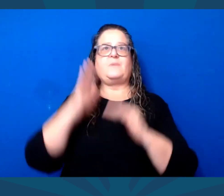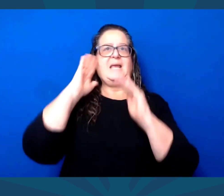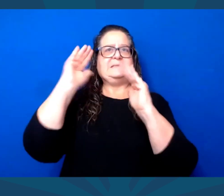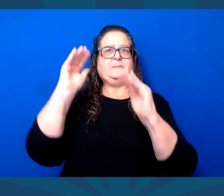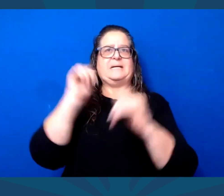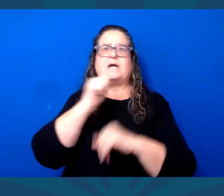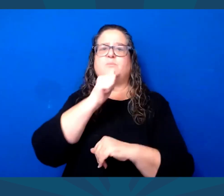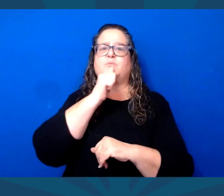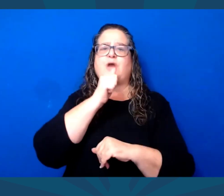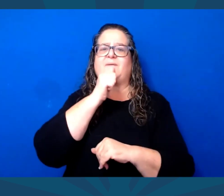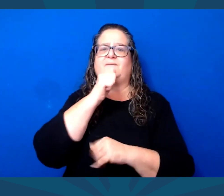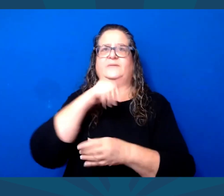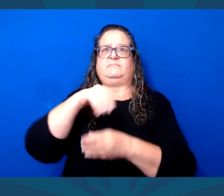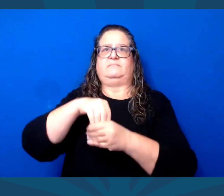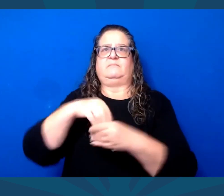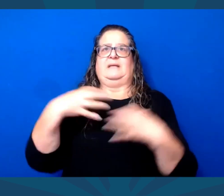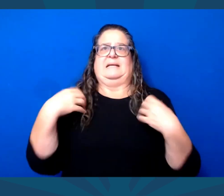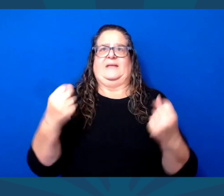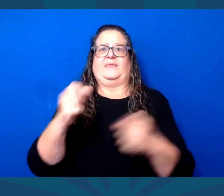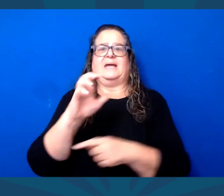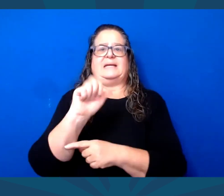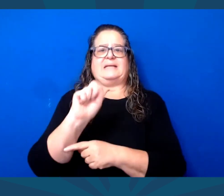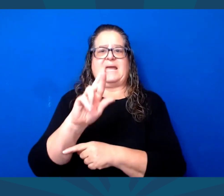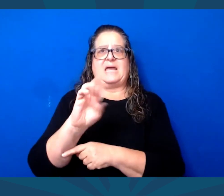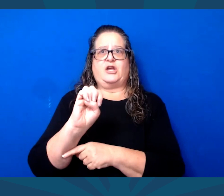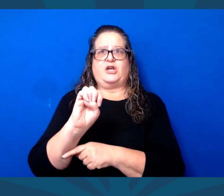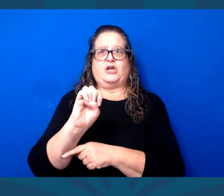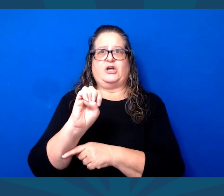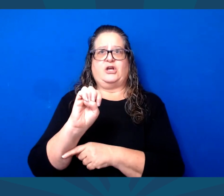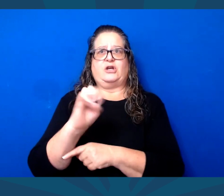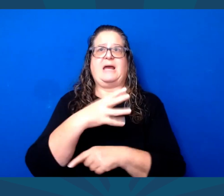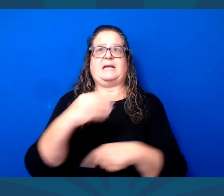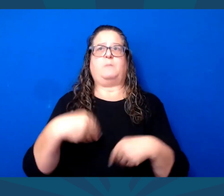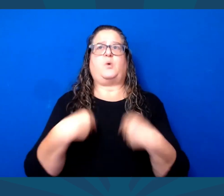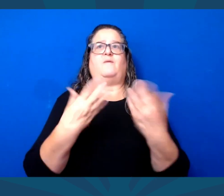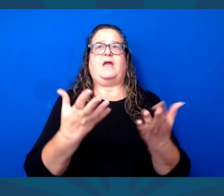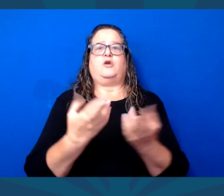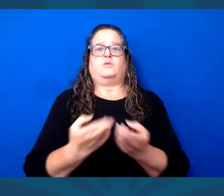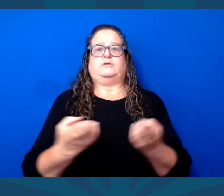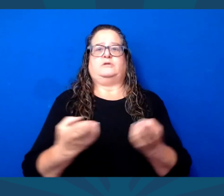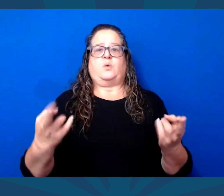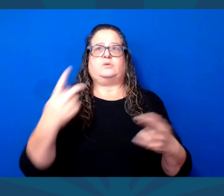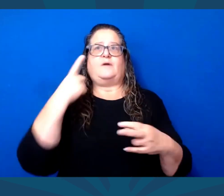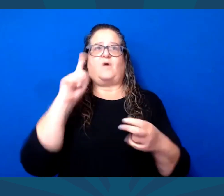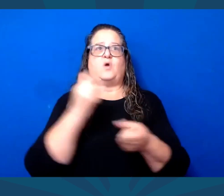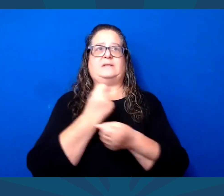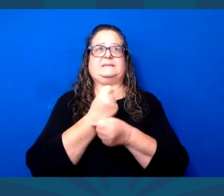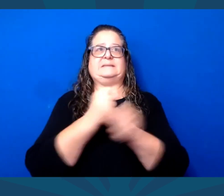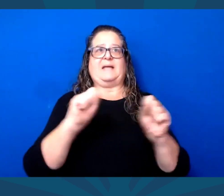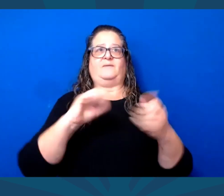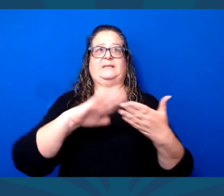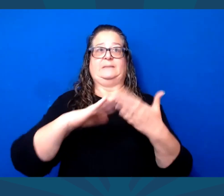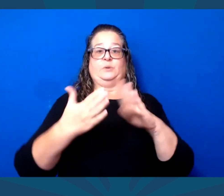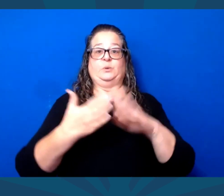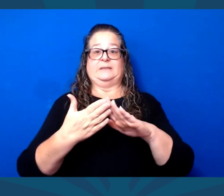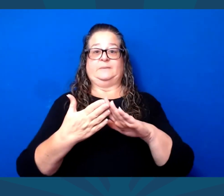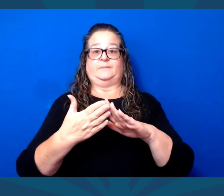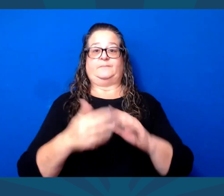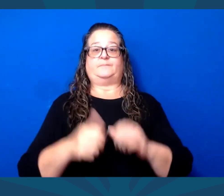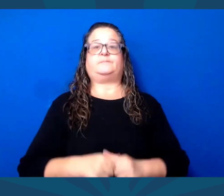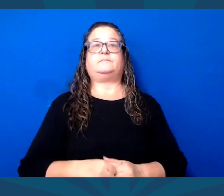accessibility, expecting privacy in healthcare, and providing tools for safe